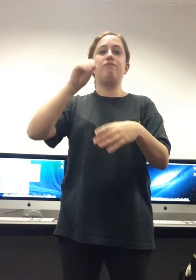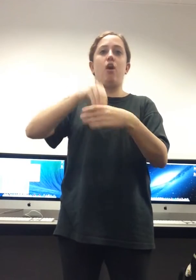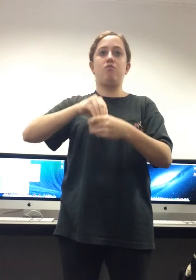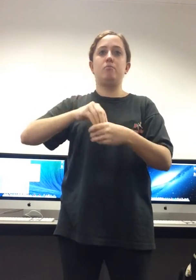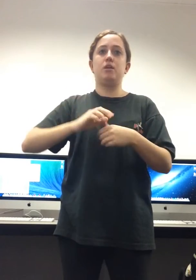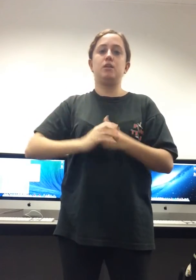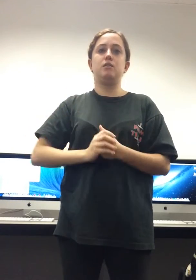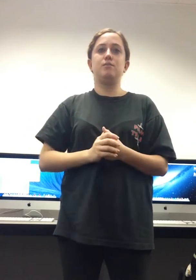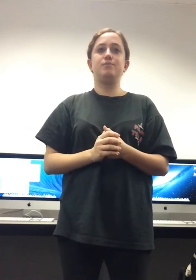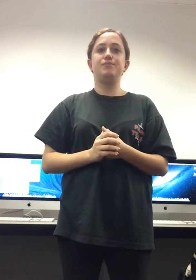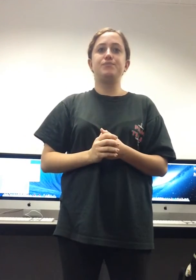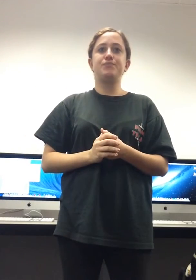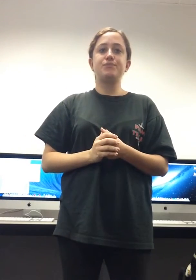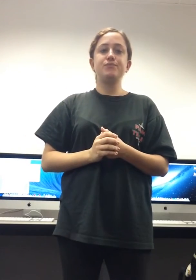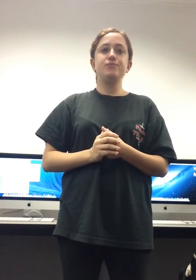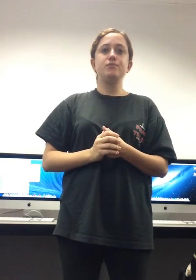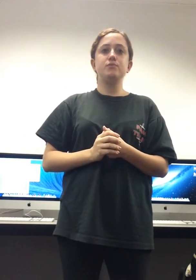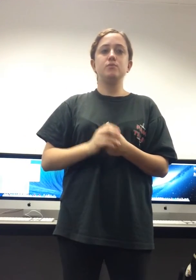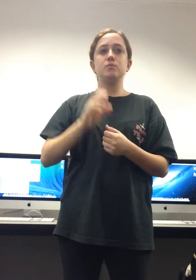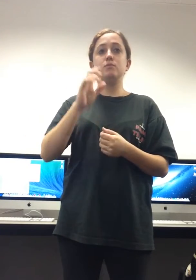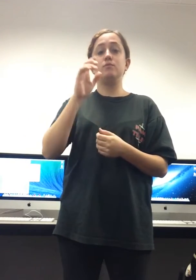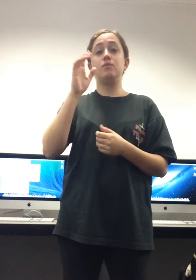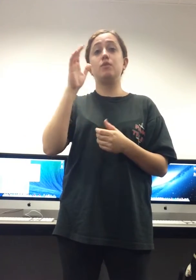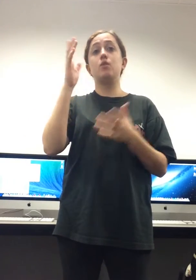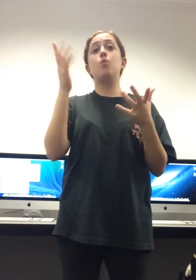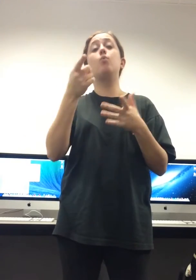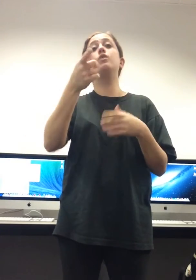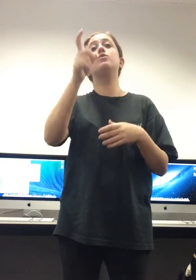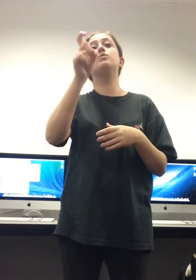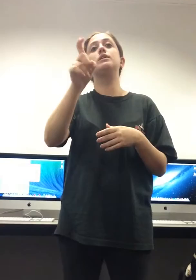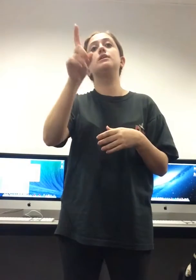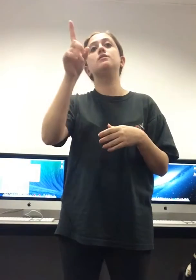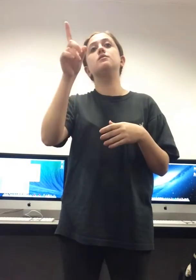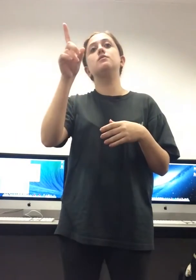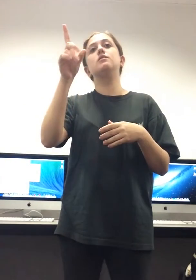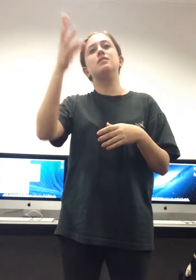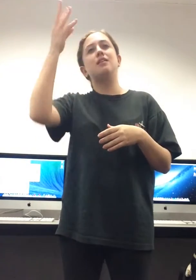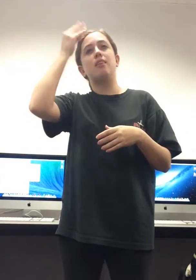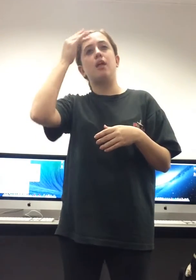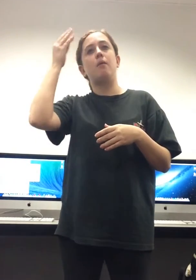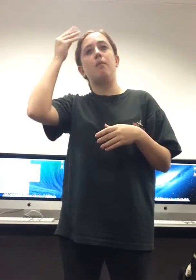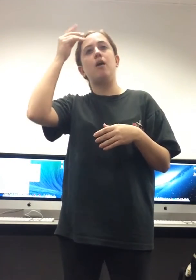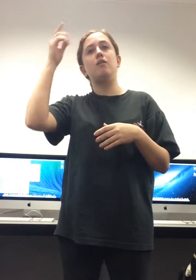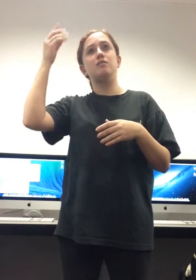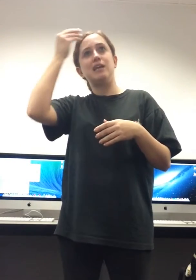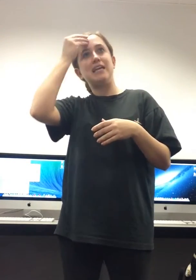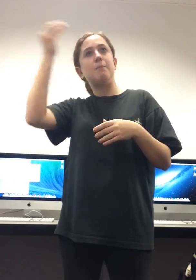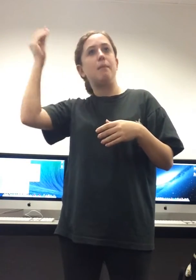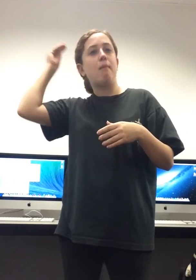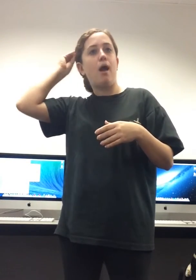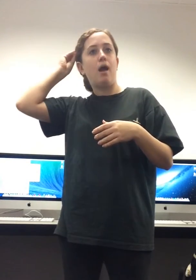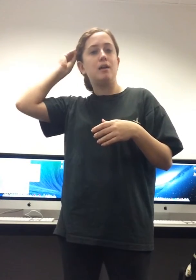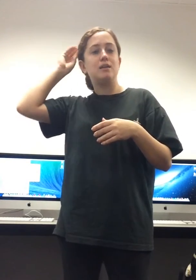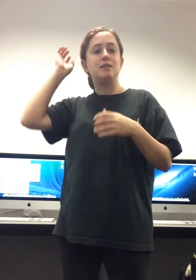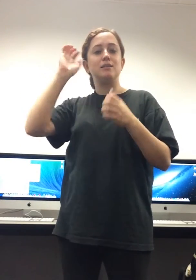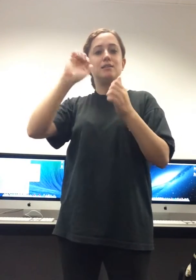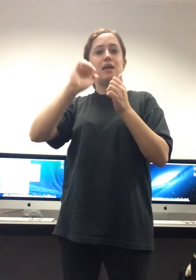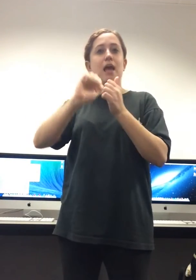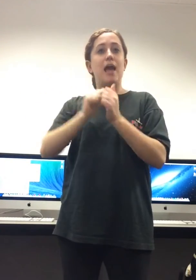restriction. What you need to do is keep in mind that how much do we